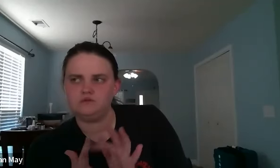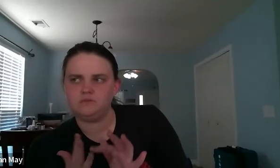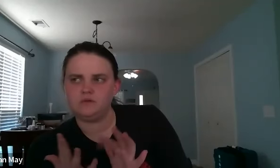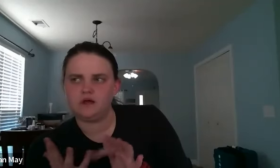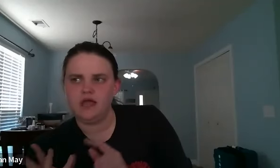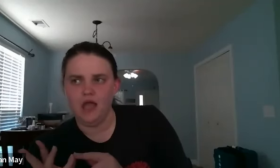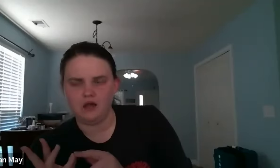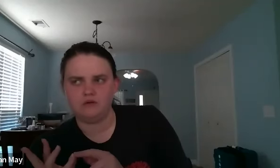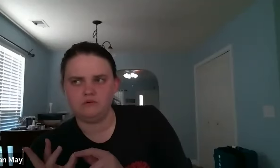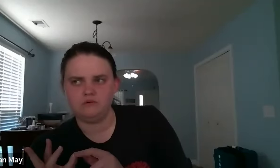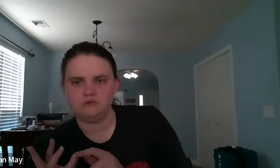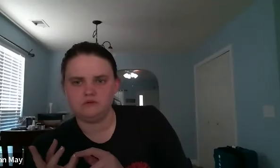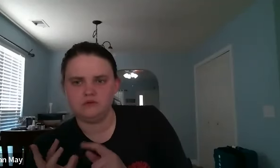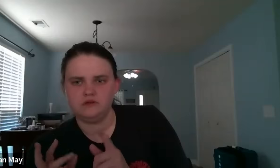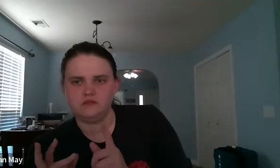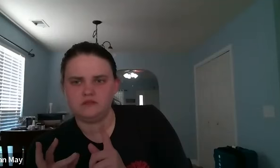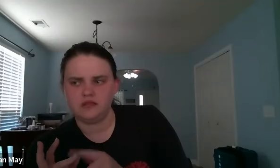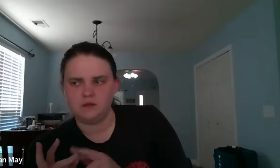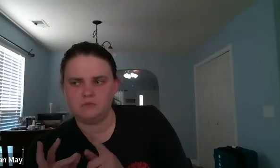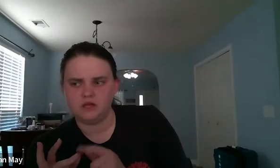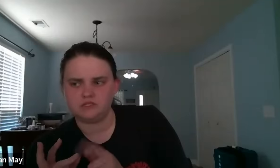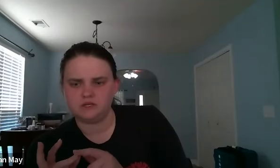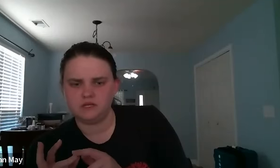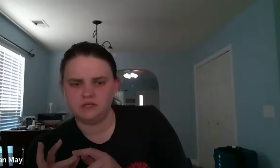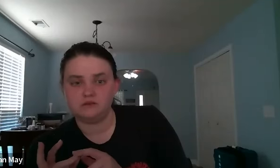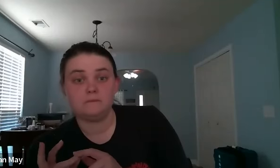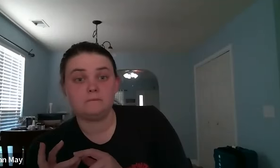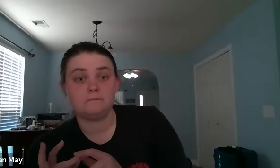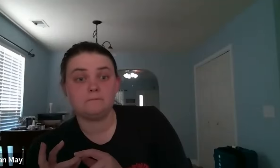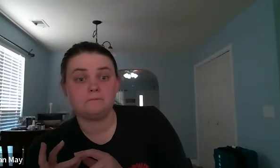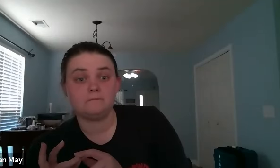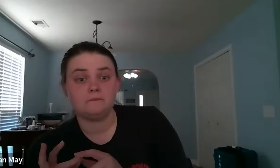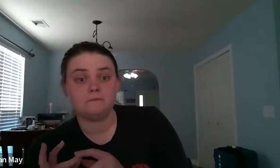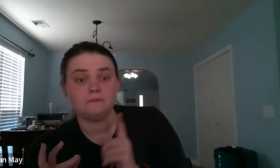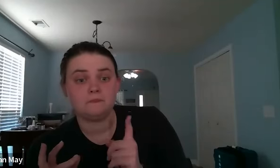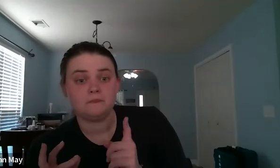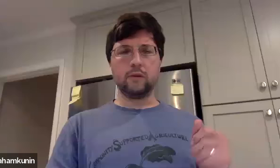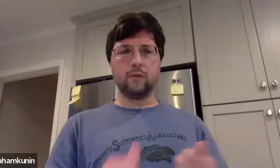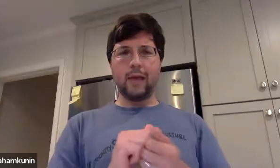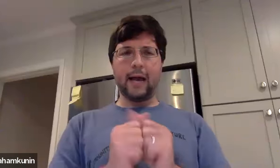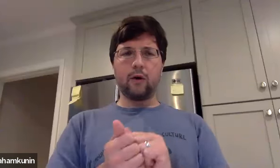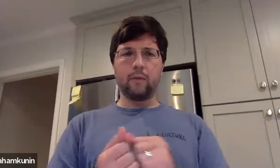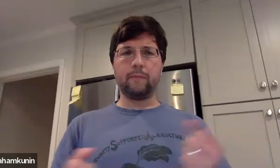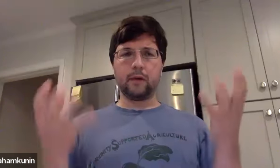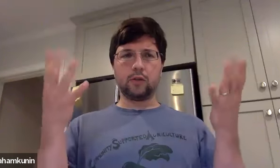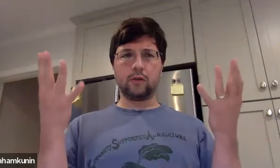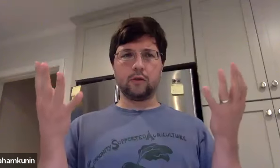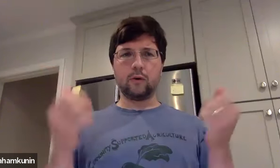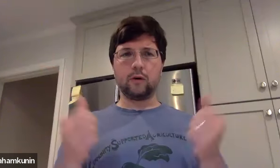when, where, why, how, then how much, how many? For how much, did you do how much, or